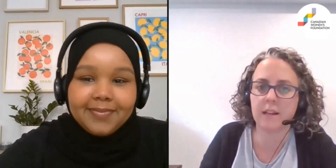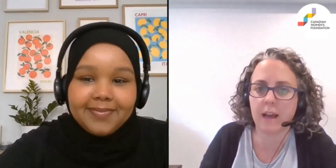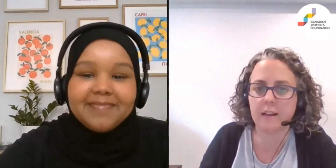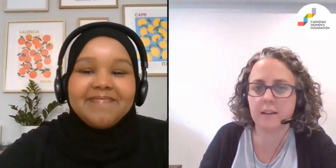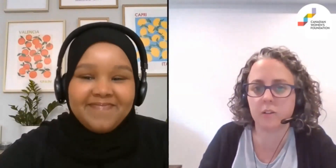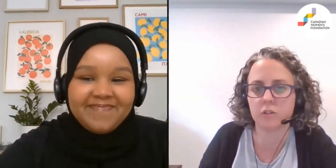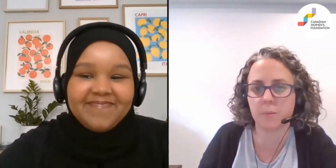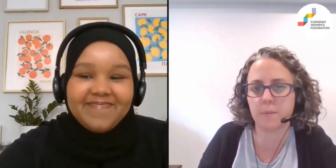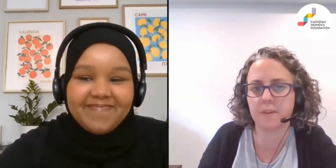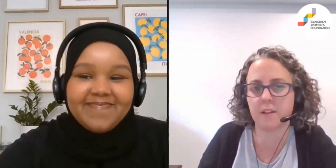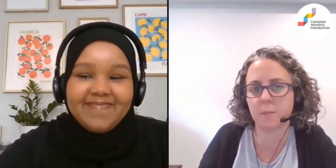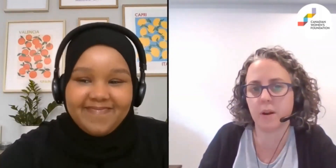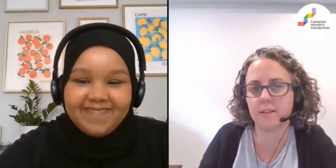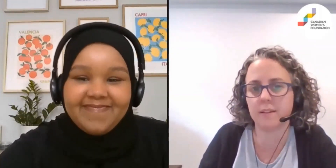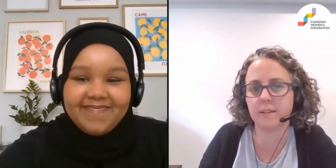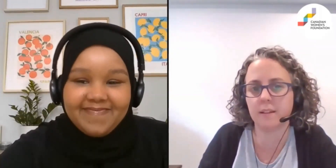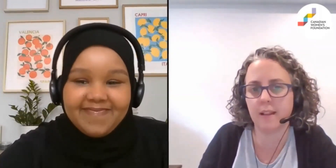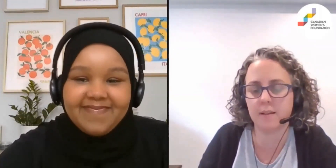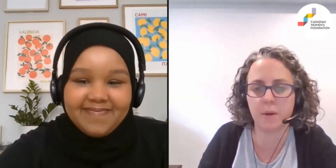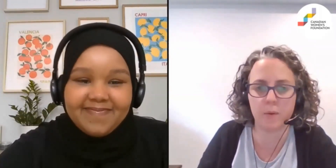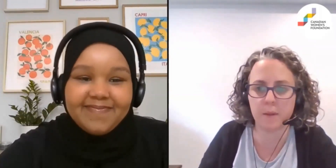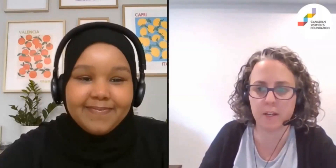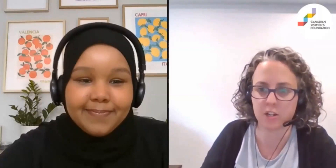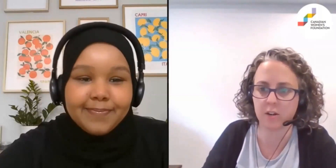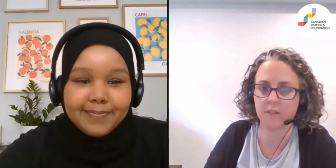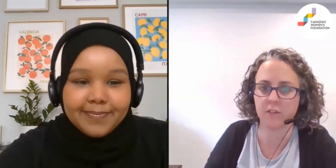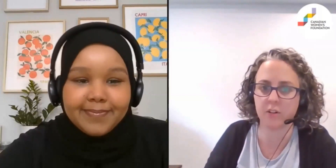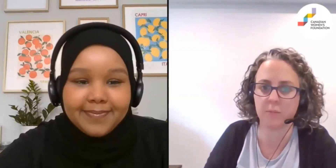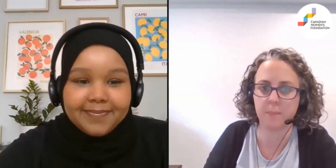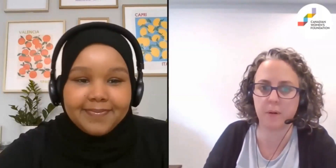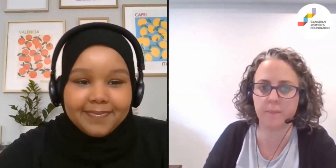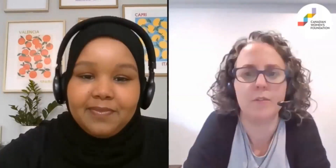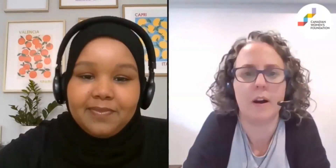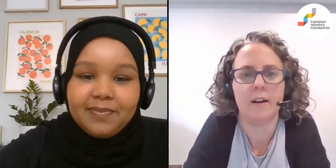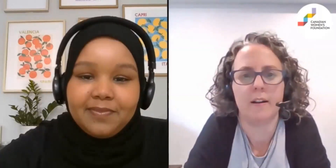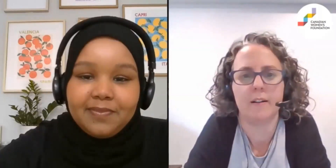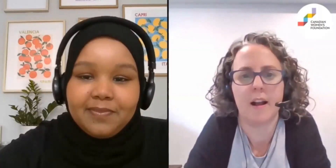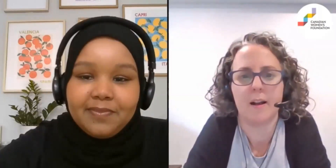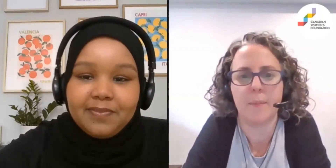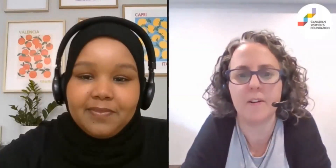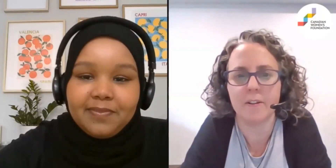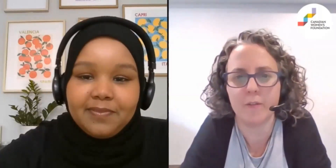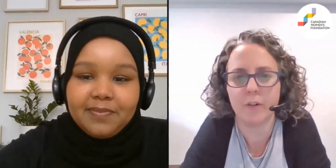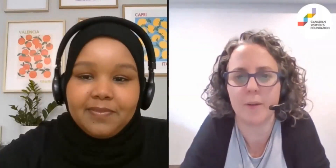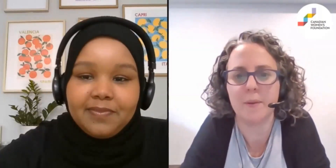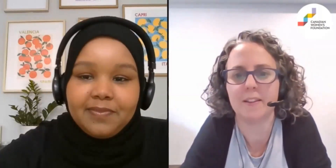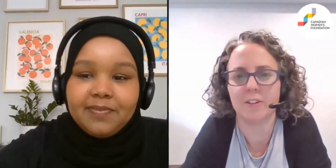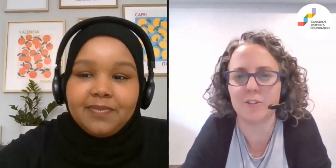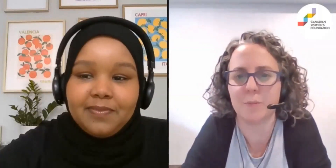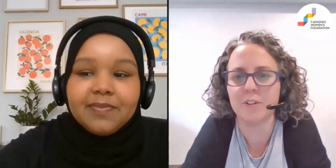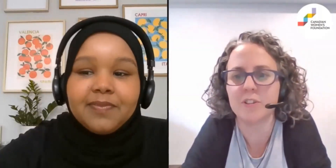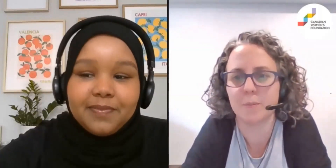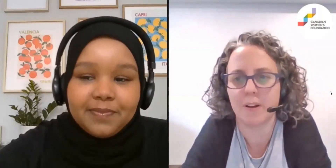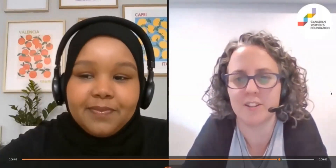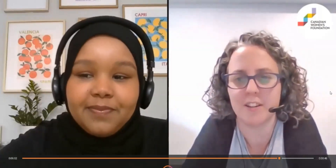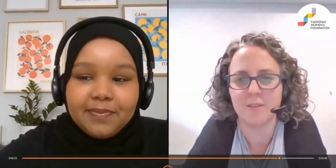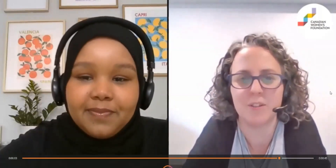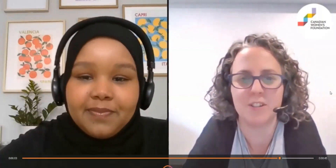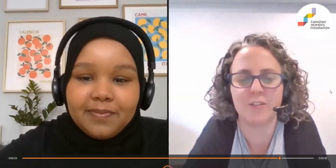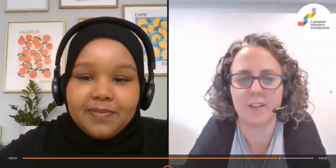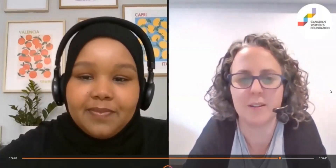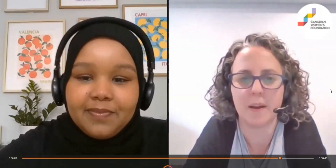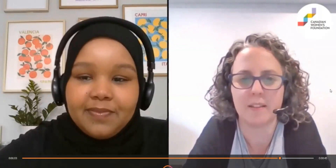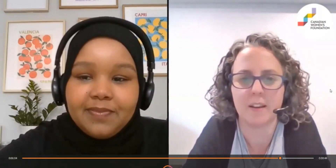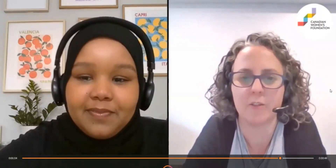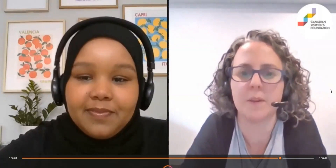million in 90 social purpose enterprises led by women and gender diverse people. Through our Partnering for Feminist Entrepreneurship project,